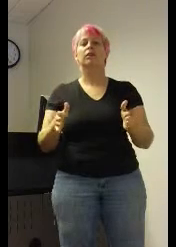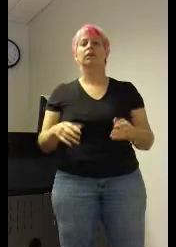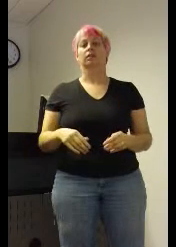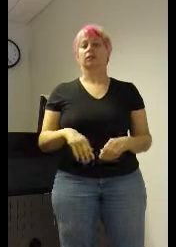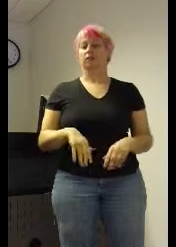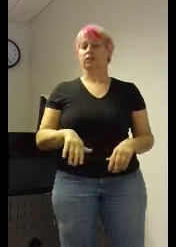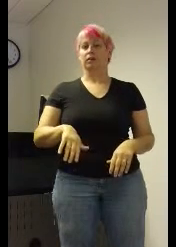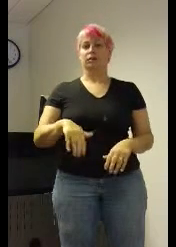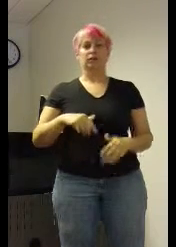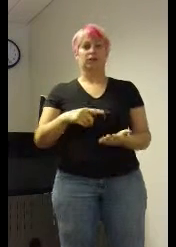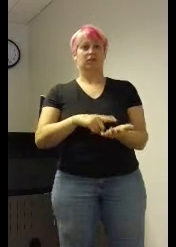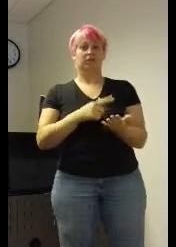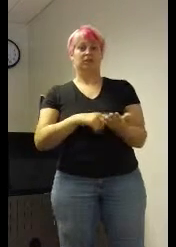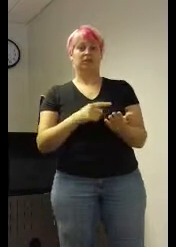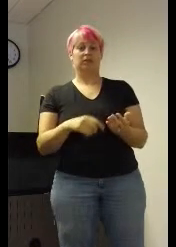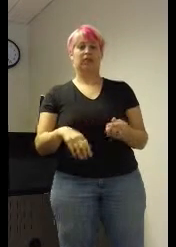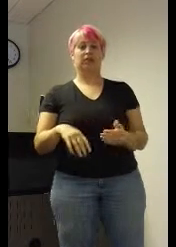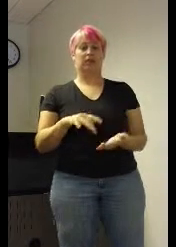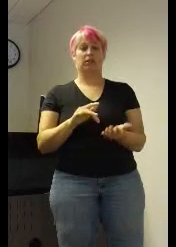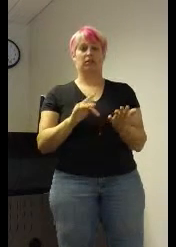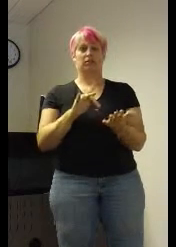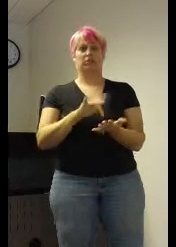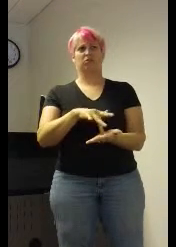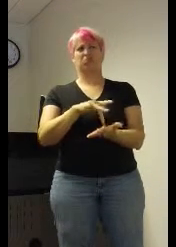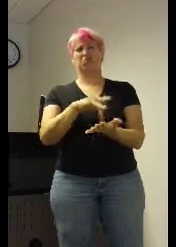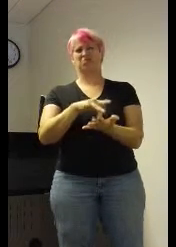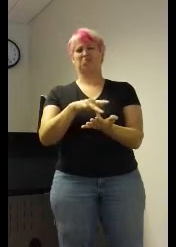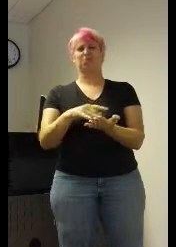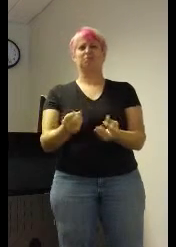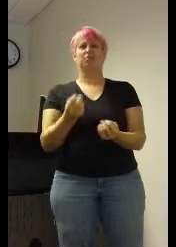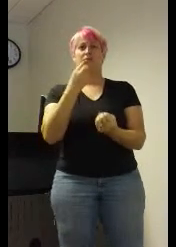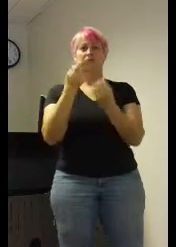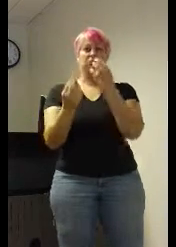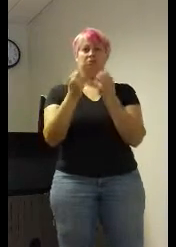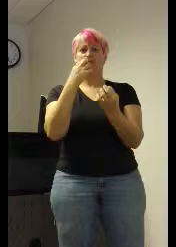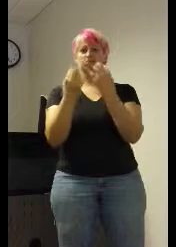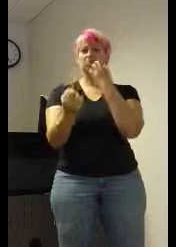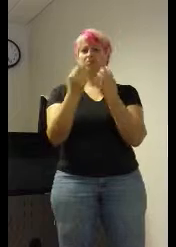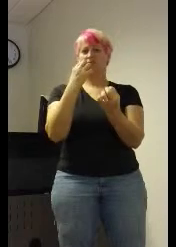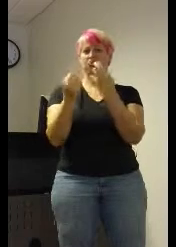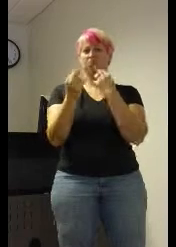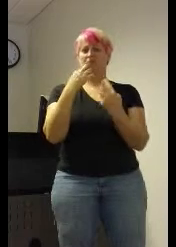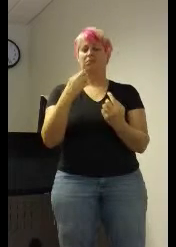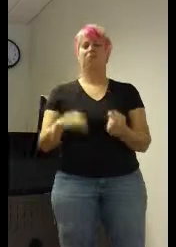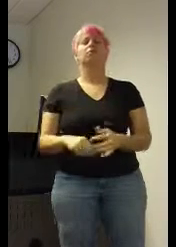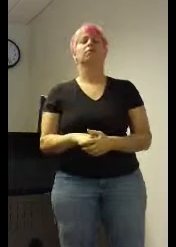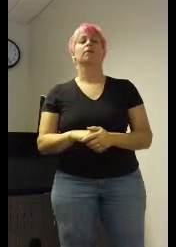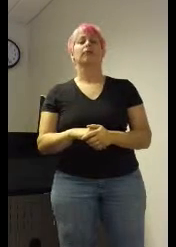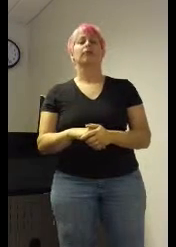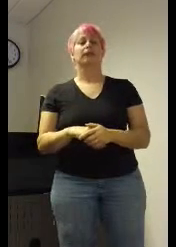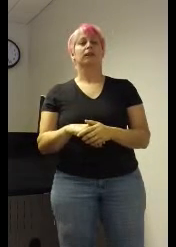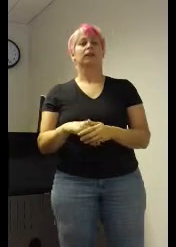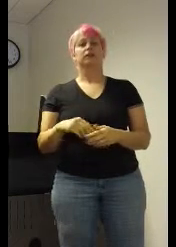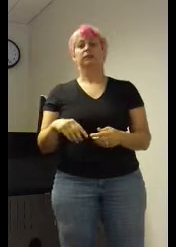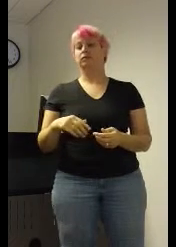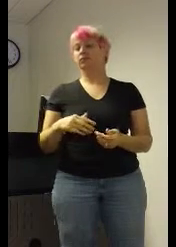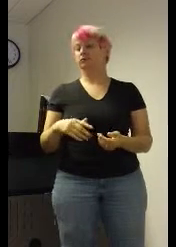kids drugged up, get them on something to make them easier to deal with. Some might feel that the kids are labeled, lumped